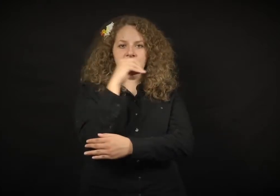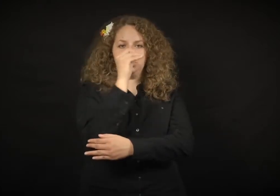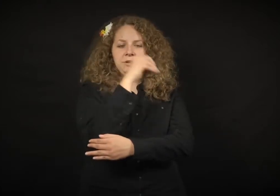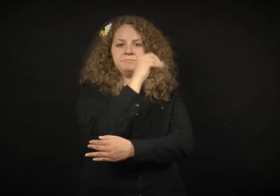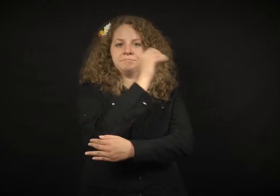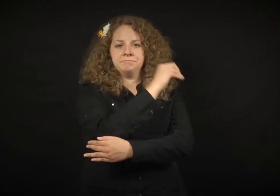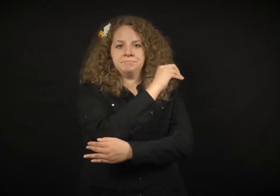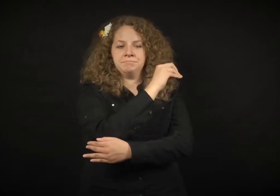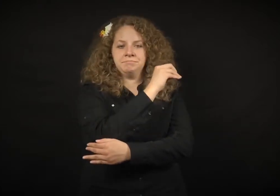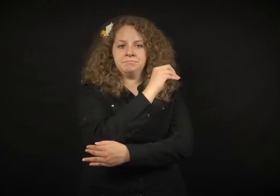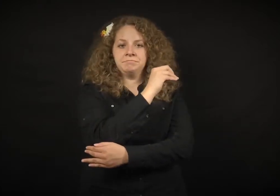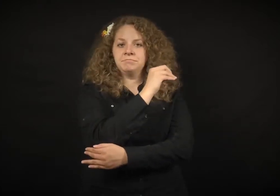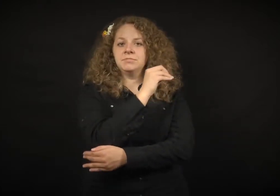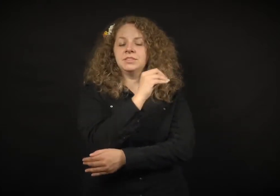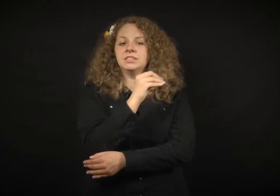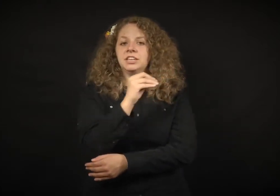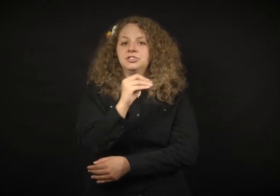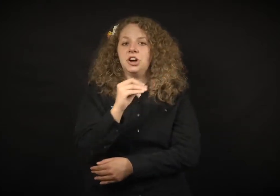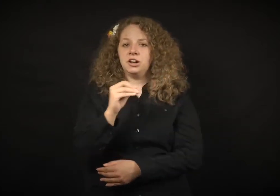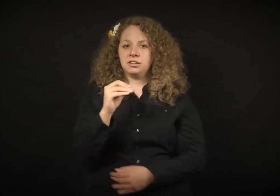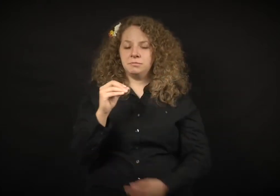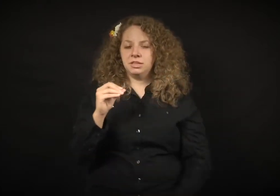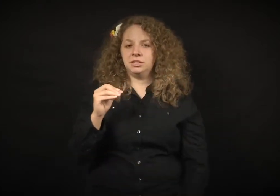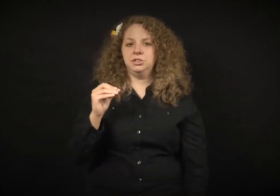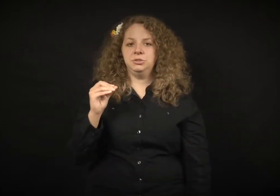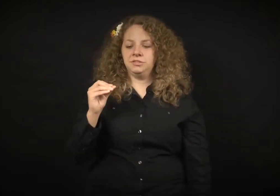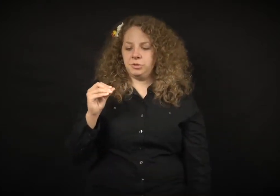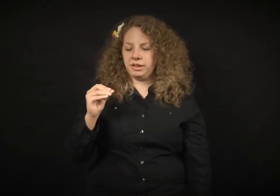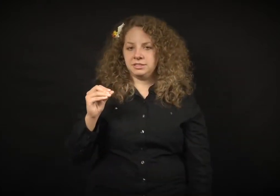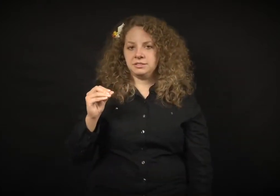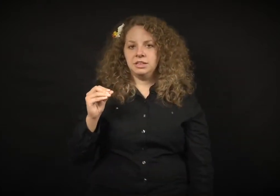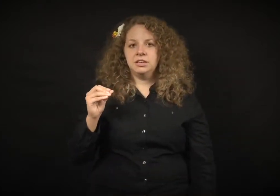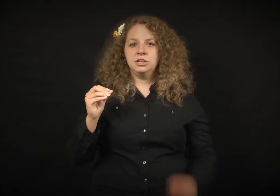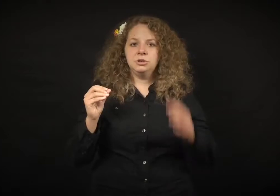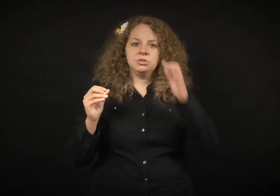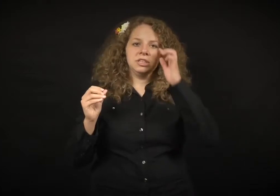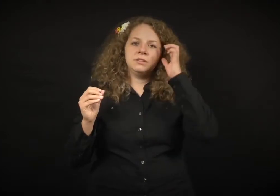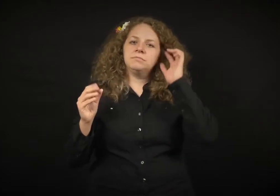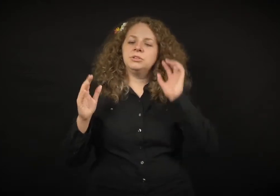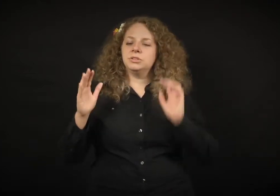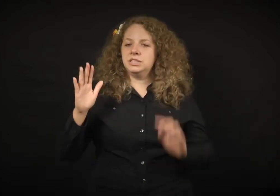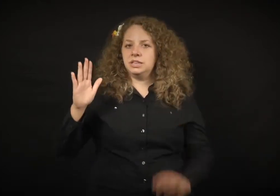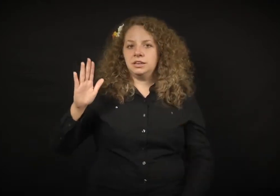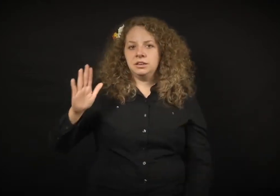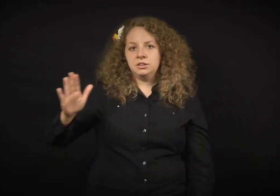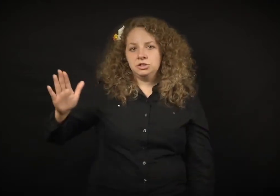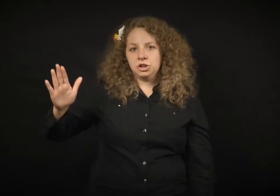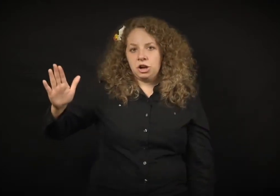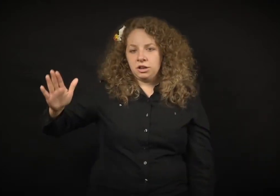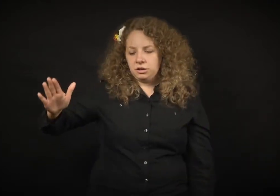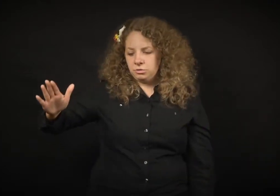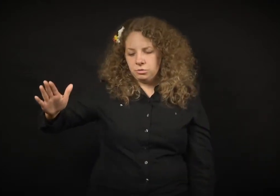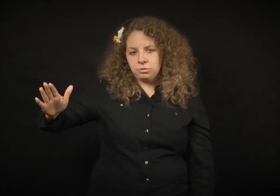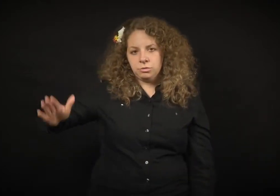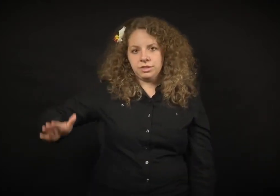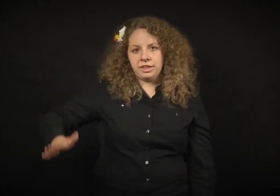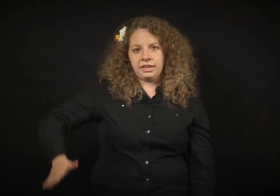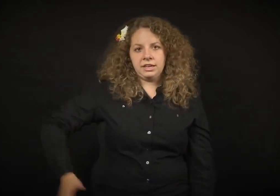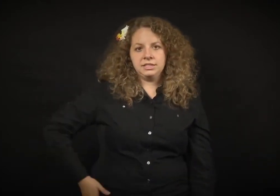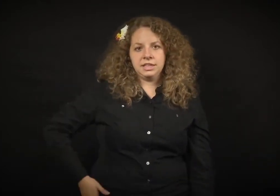Dinosaur. Sign dog can be done 2 different ways. Usually you'll see dog with like a